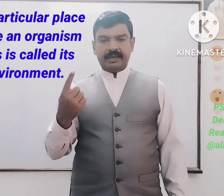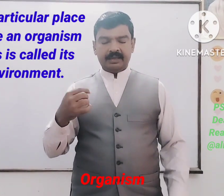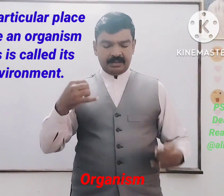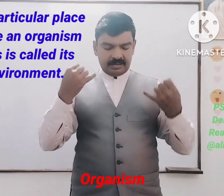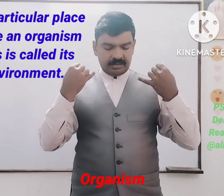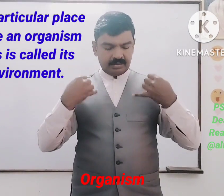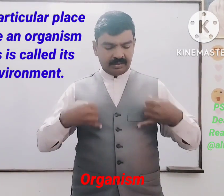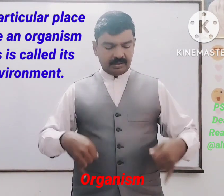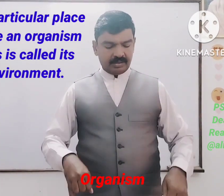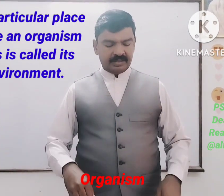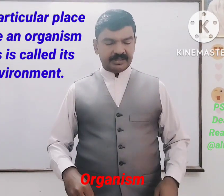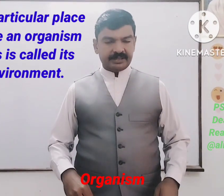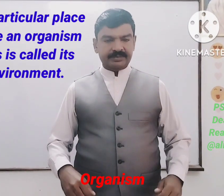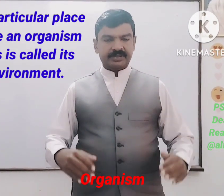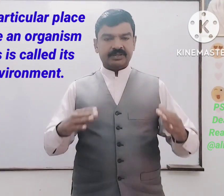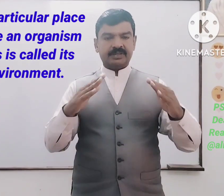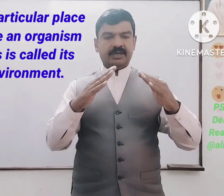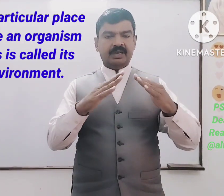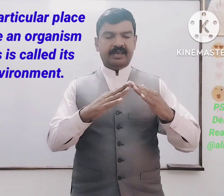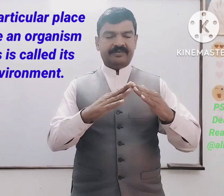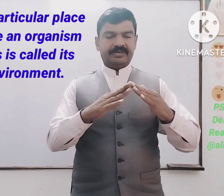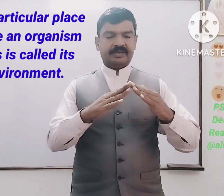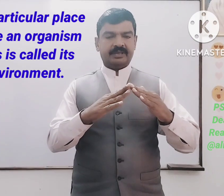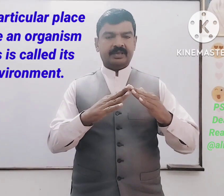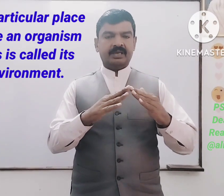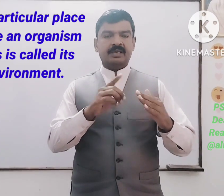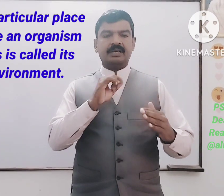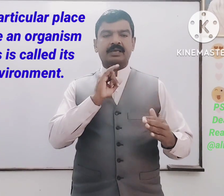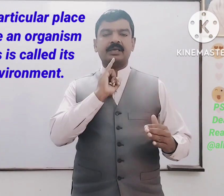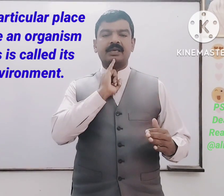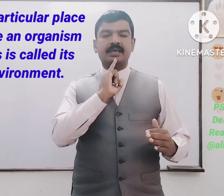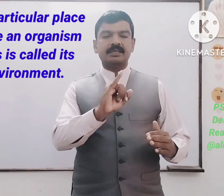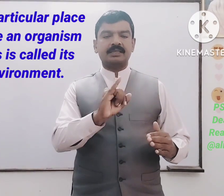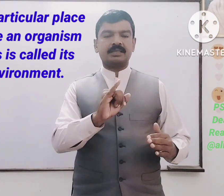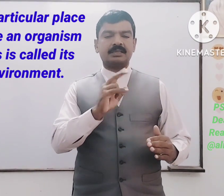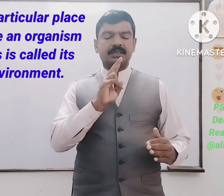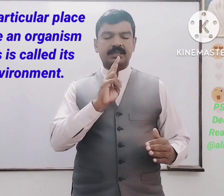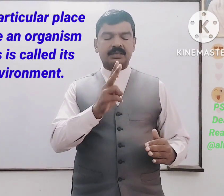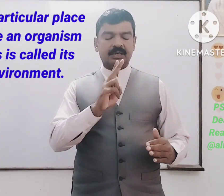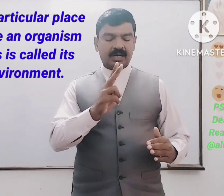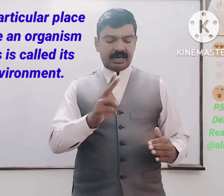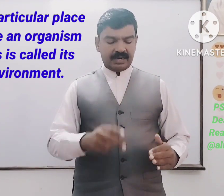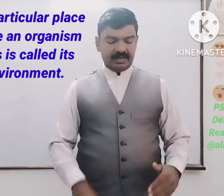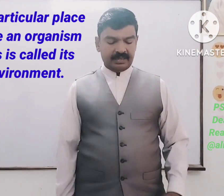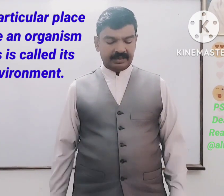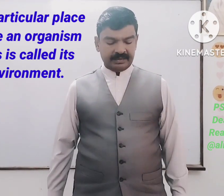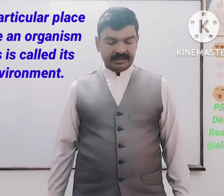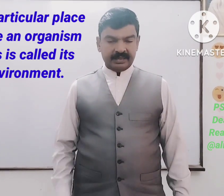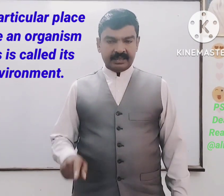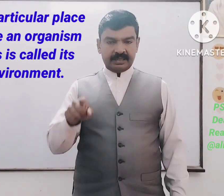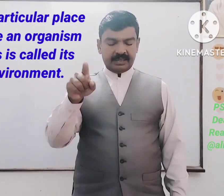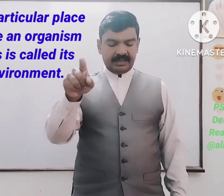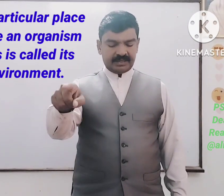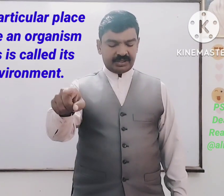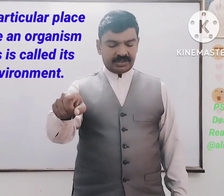an organism lives is called